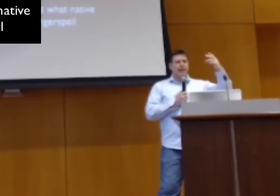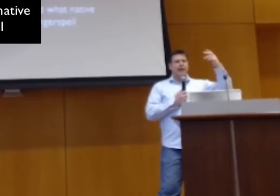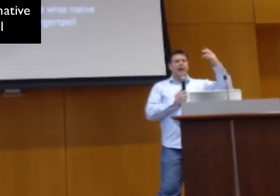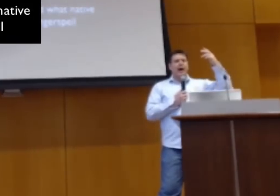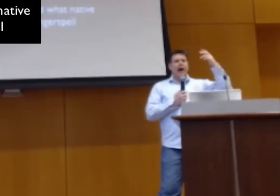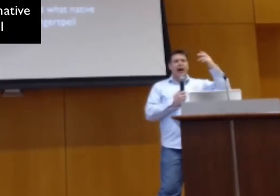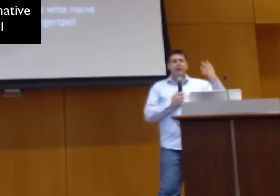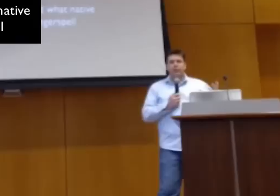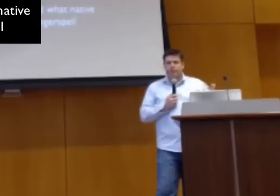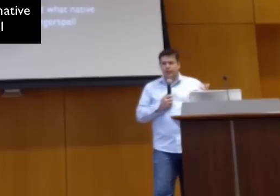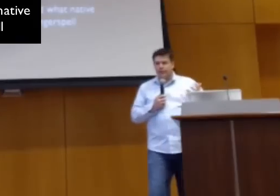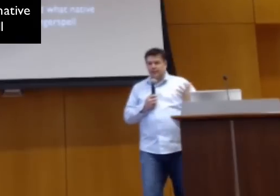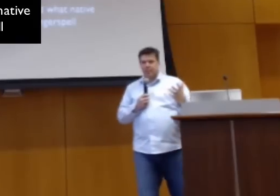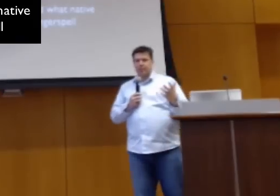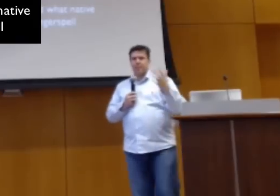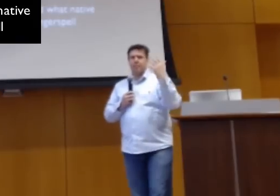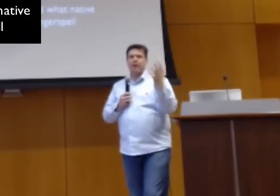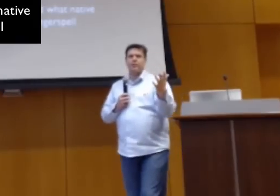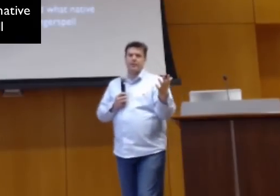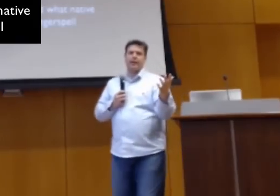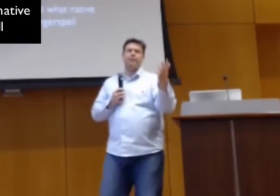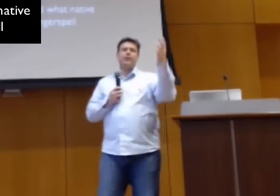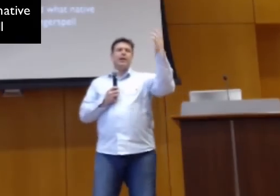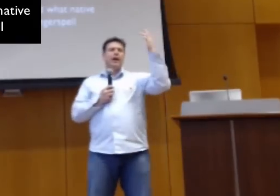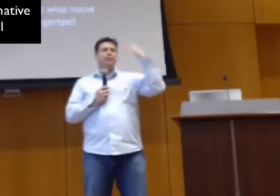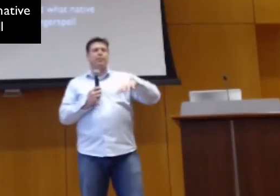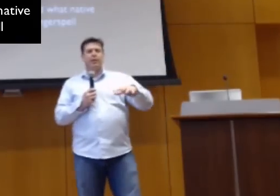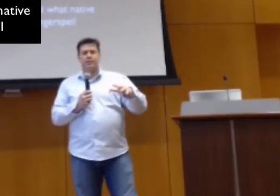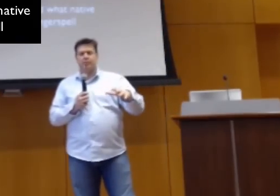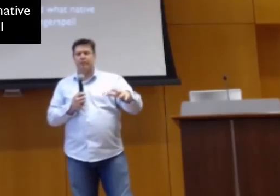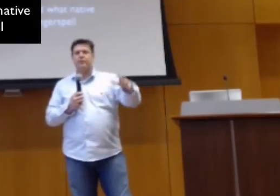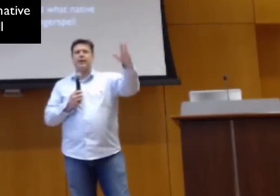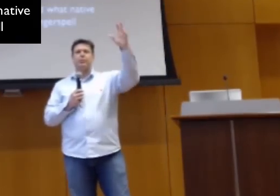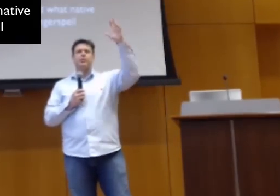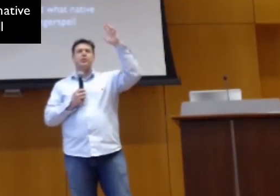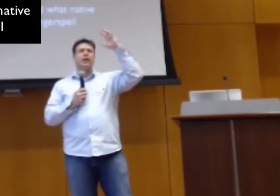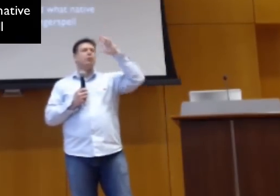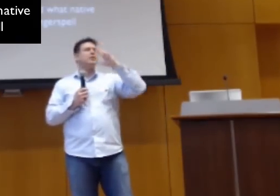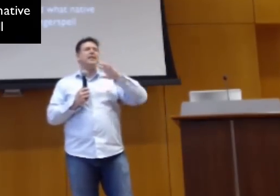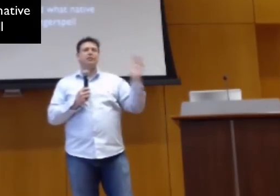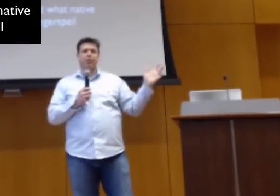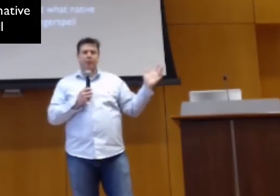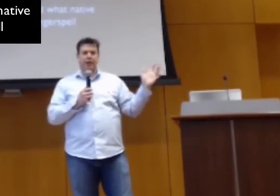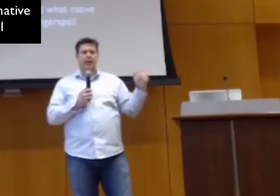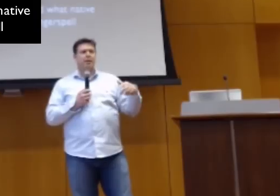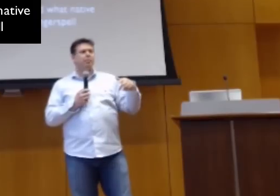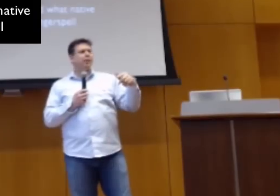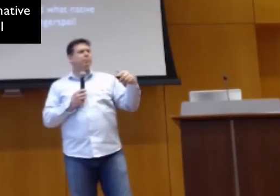I learned to do this as a baby. My parents are deaf. It's my first language. It was easy for me. But